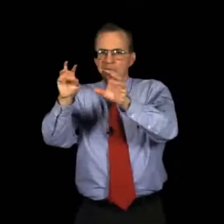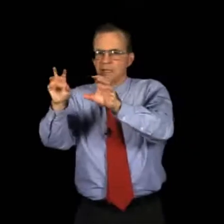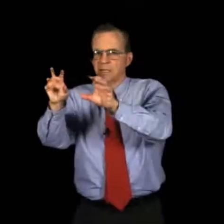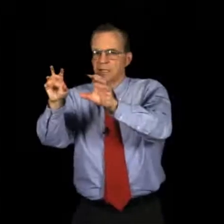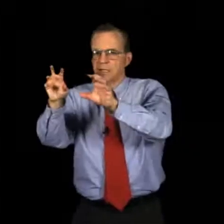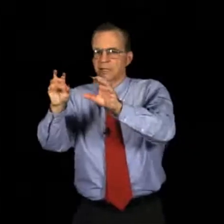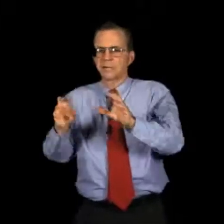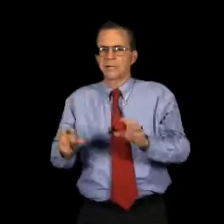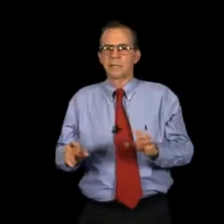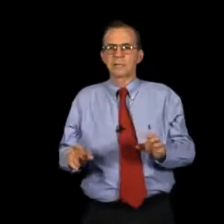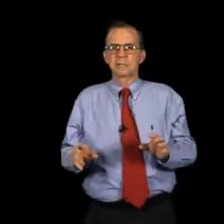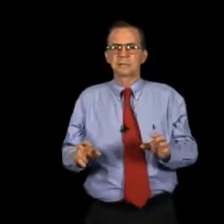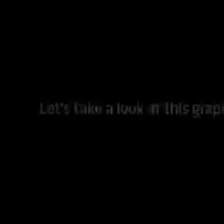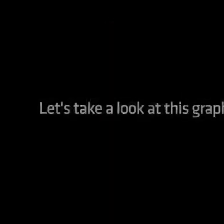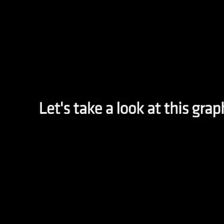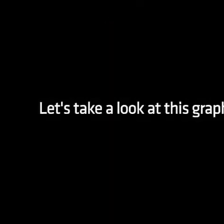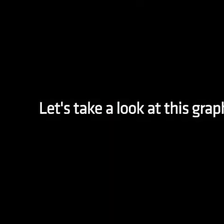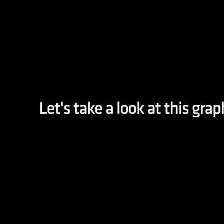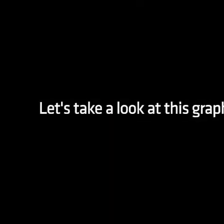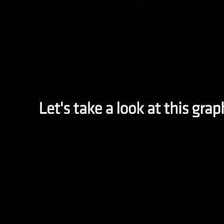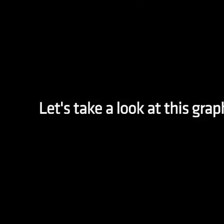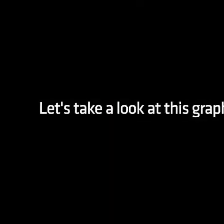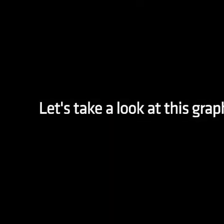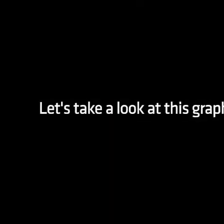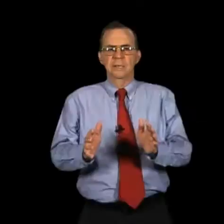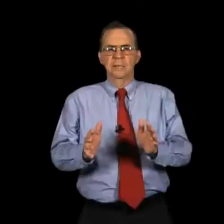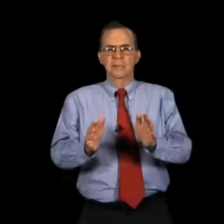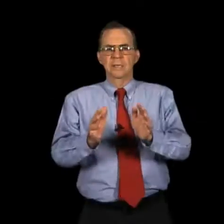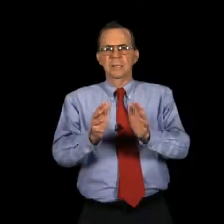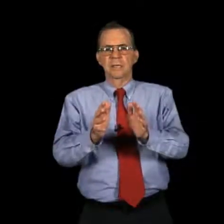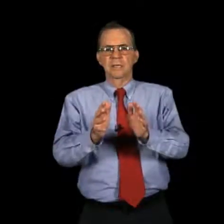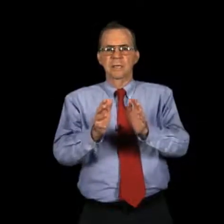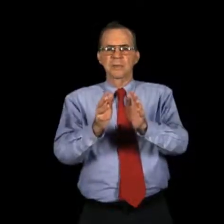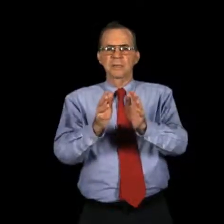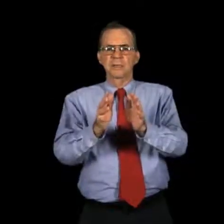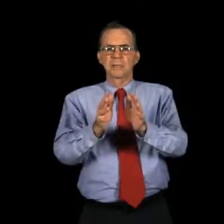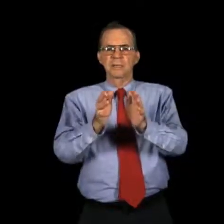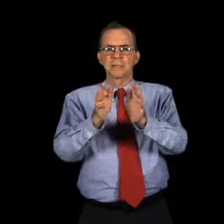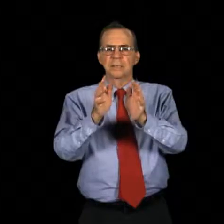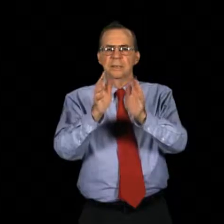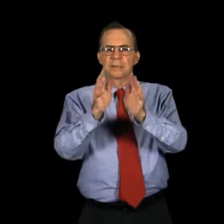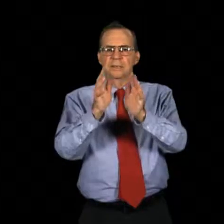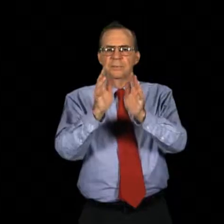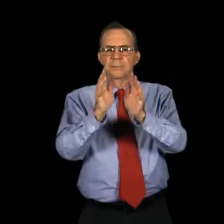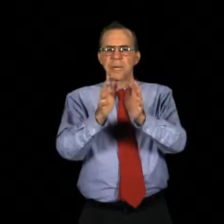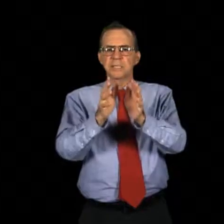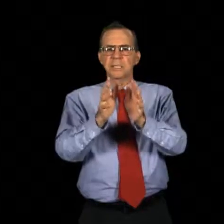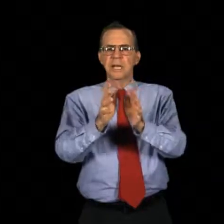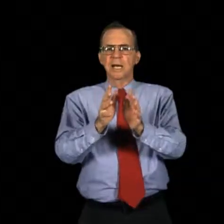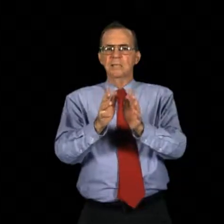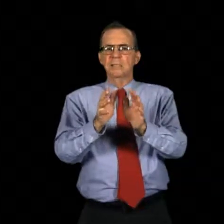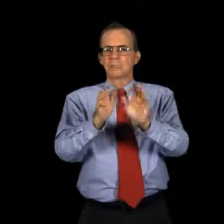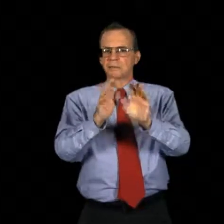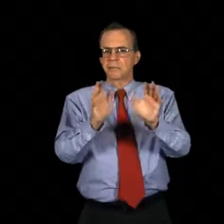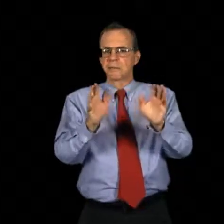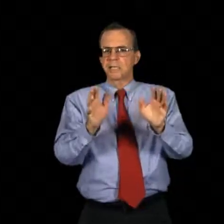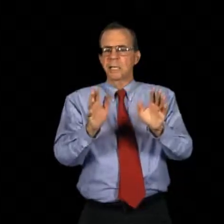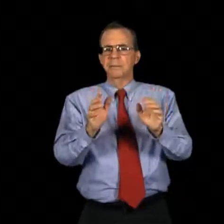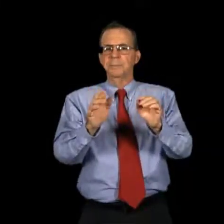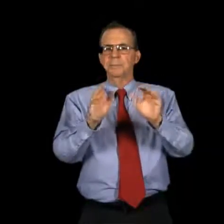and $100. Let's take a look at this graph. Here we've got pot size at the top,